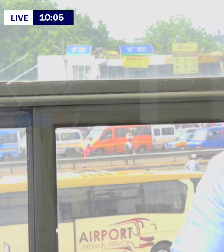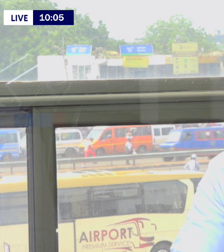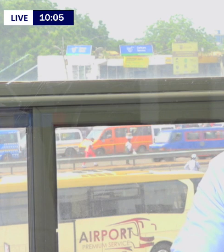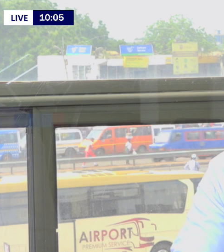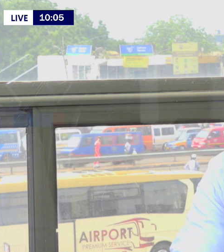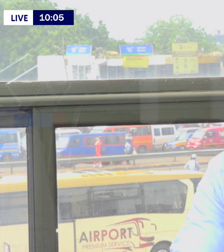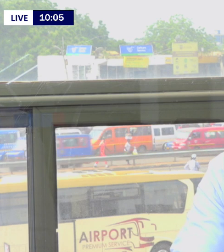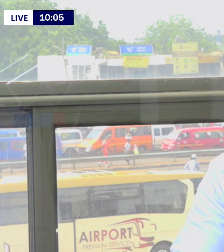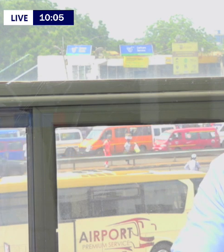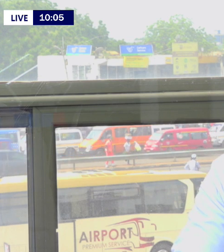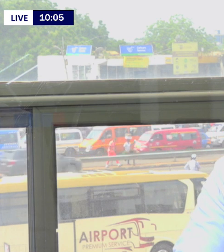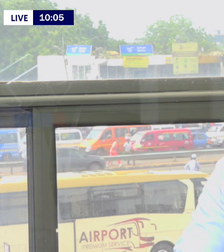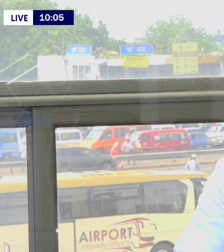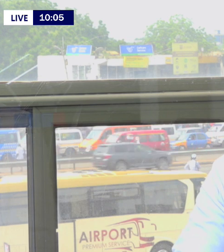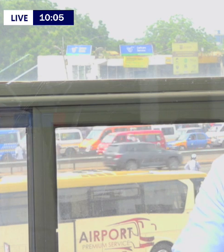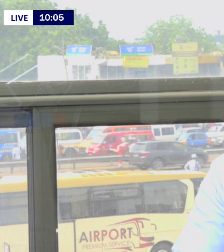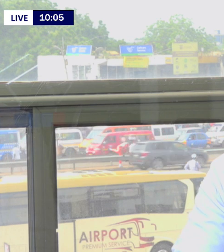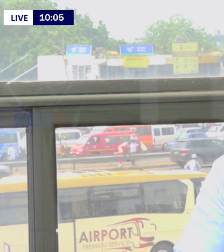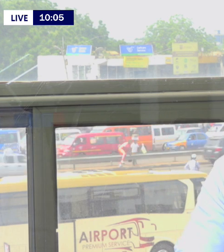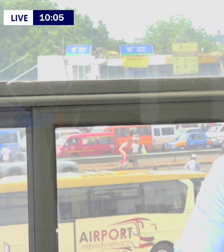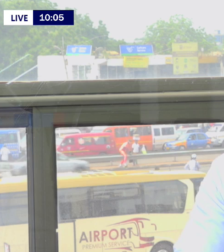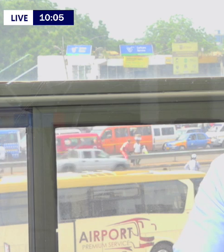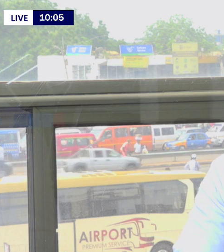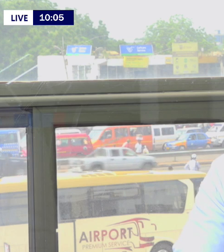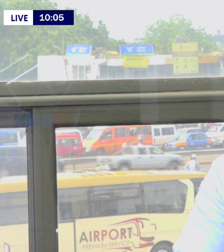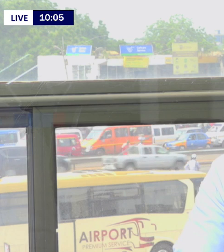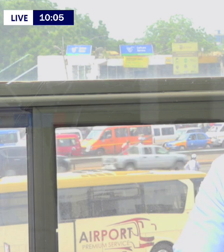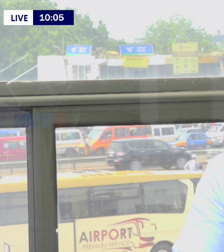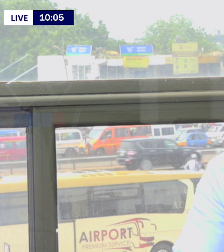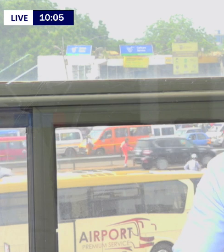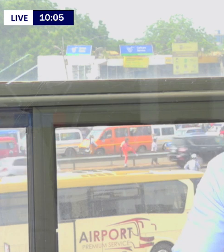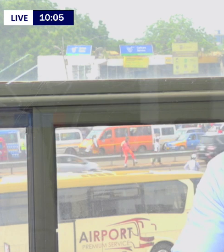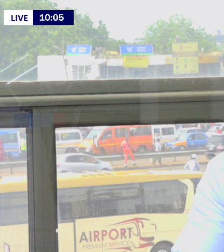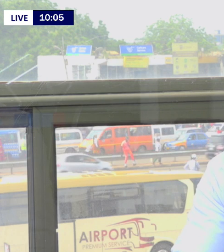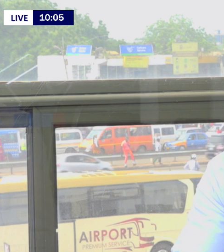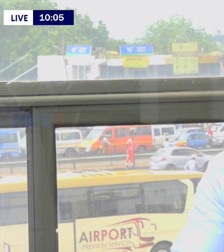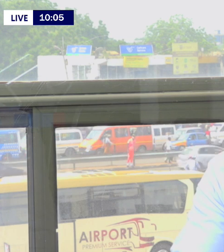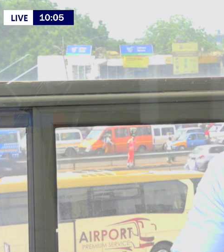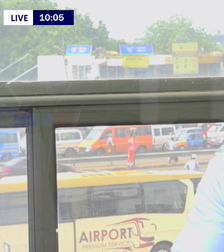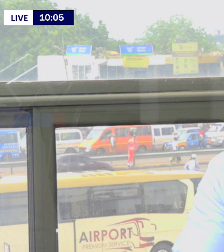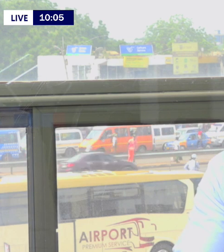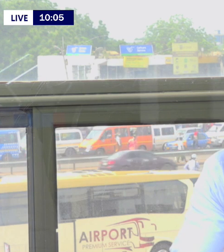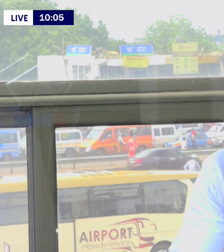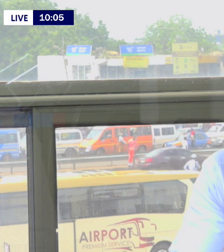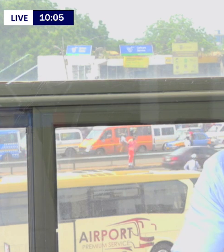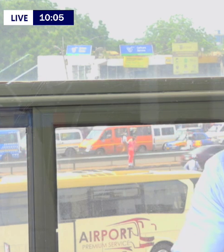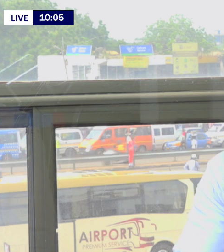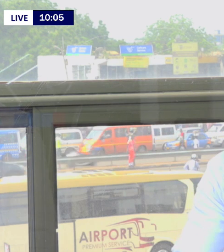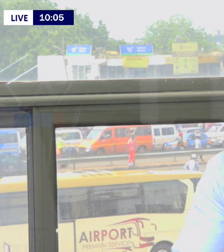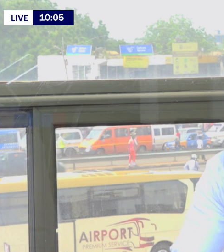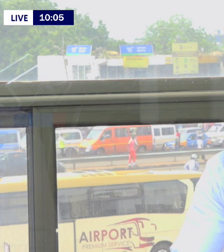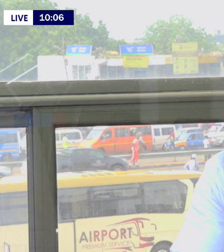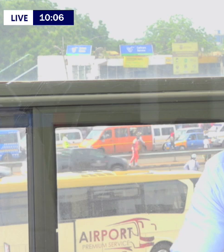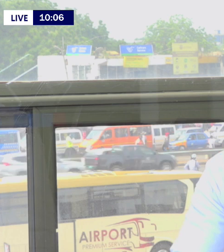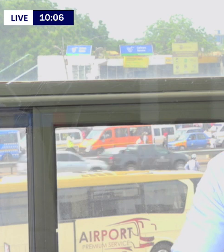anti utina dem na se oni sika bi da ho ne aduan e good dem na a comedy wa ye den